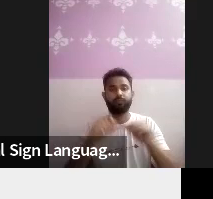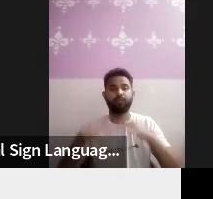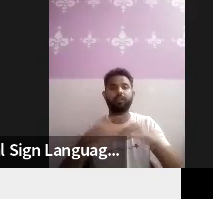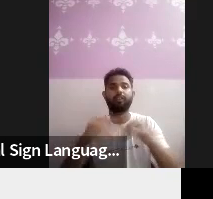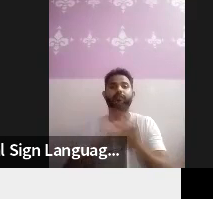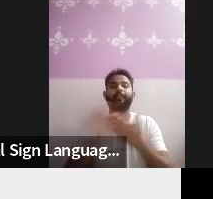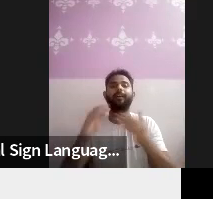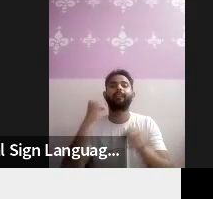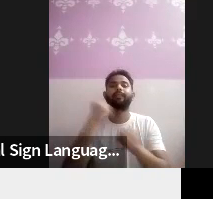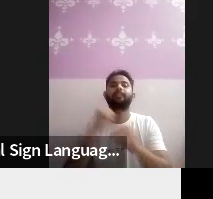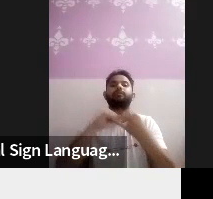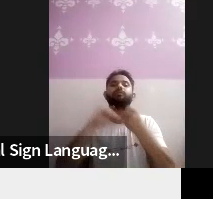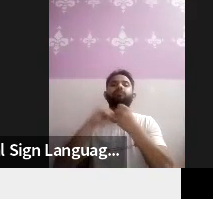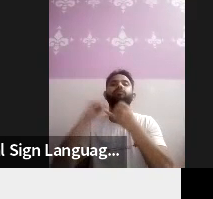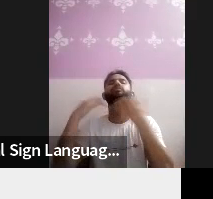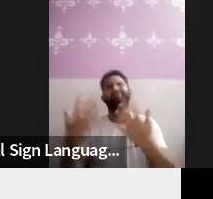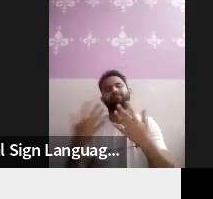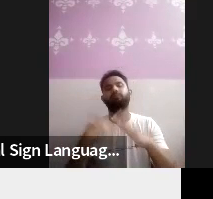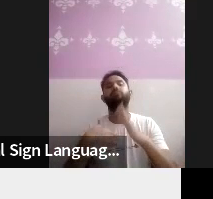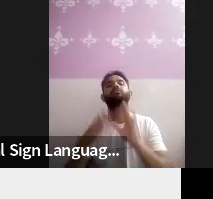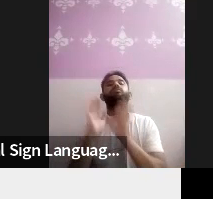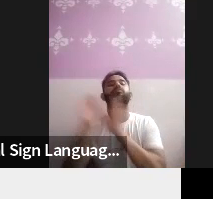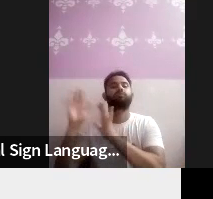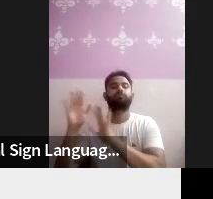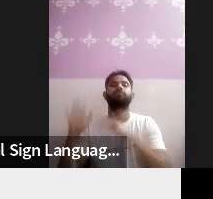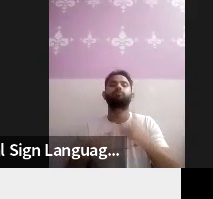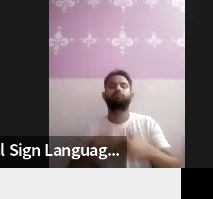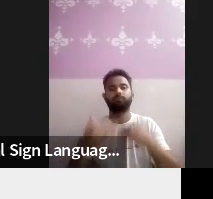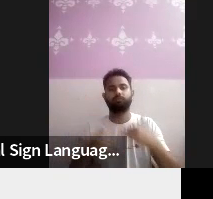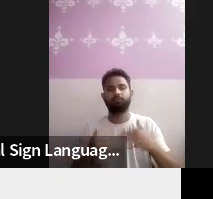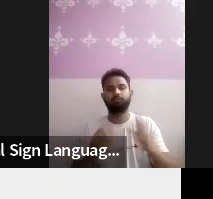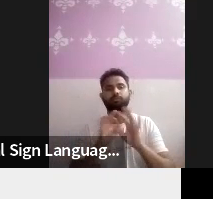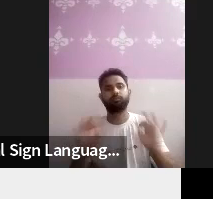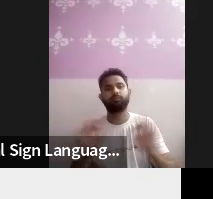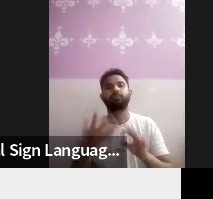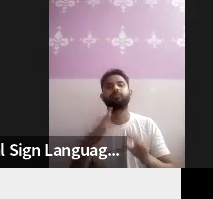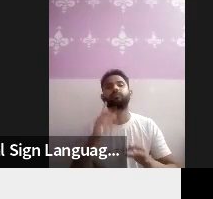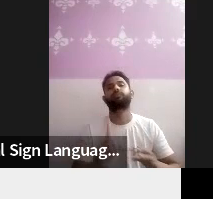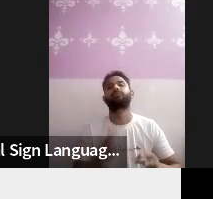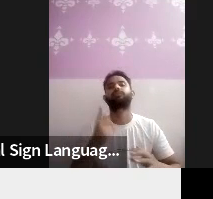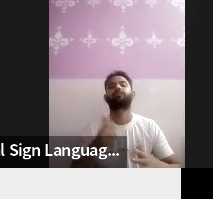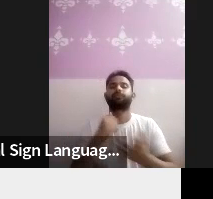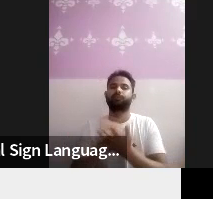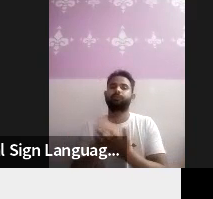This is a very weak point of the app again. So what I always write is do full accessibility audit